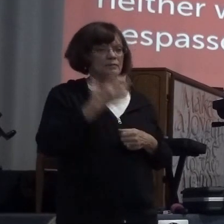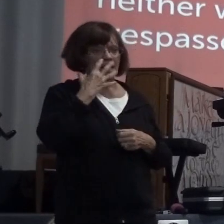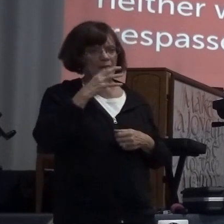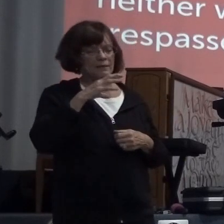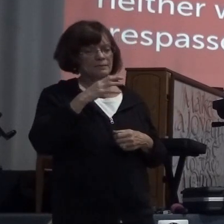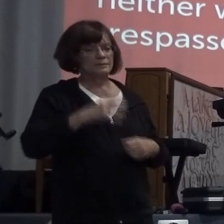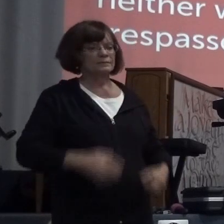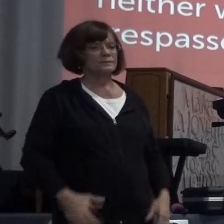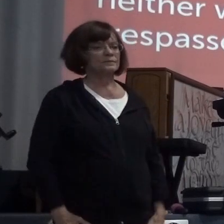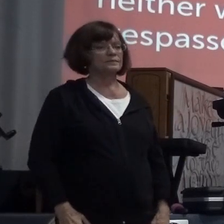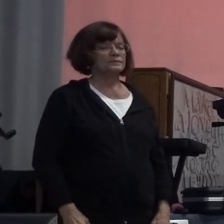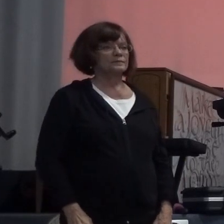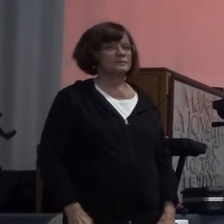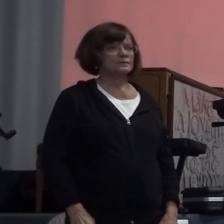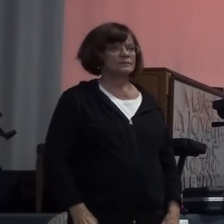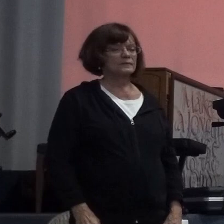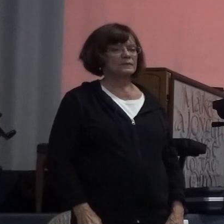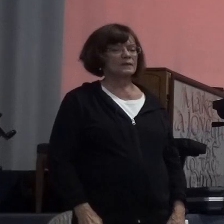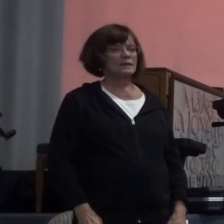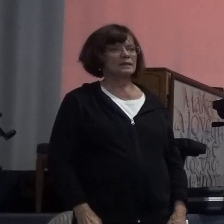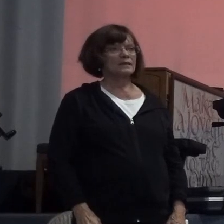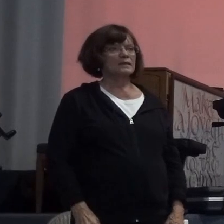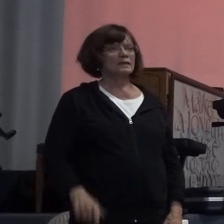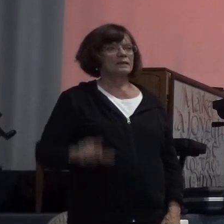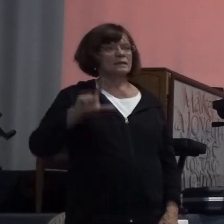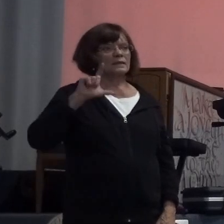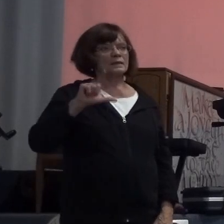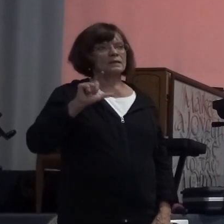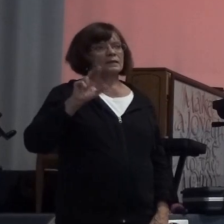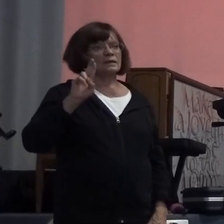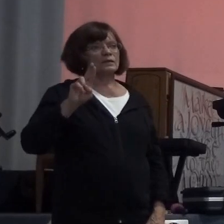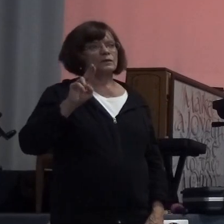So let's go to Luke 23:34.